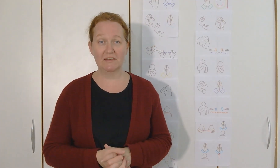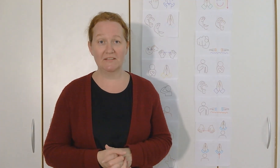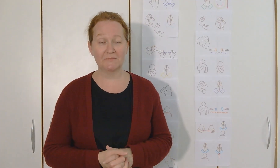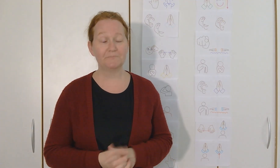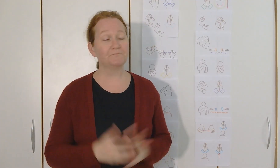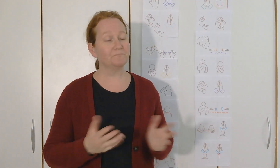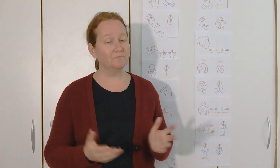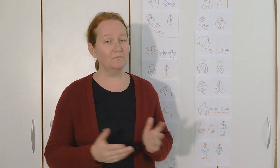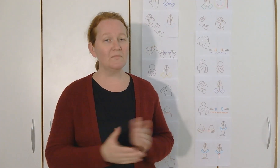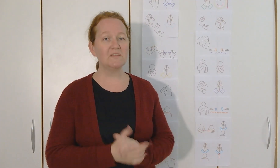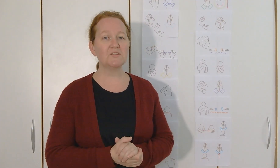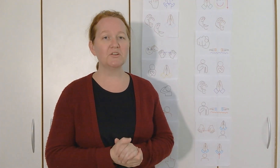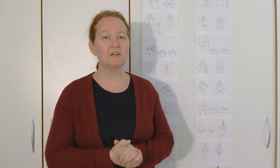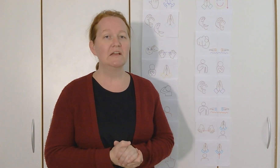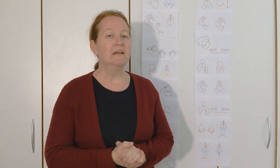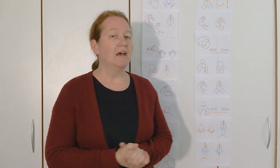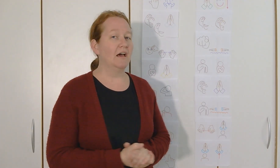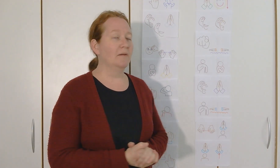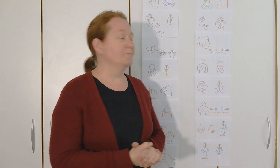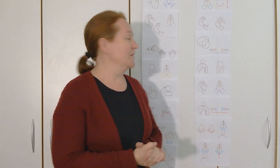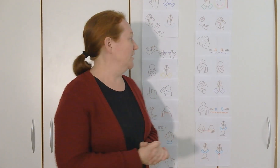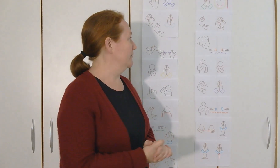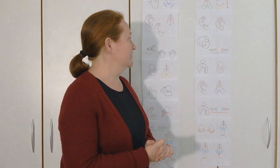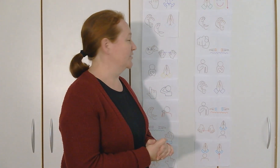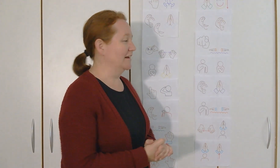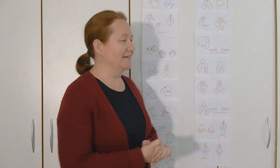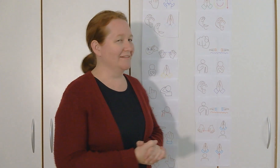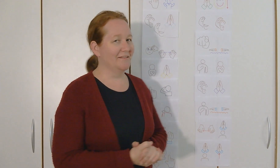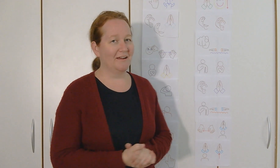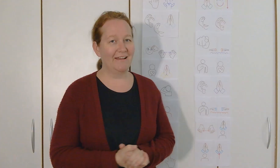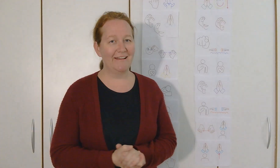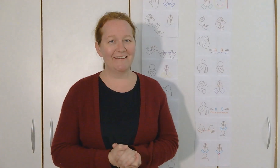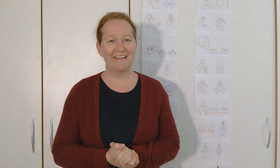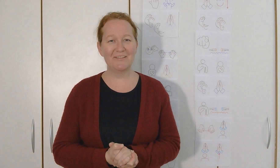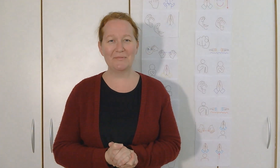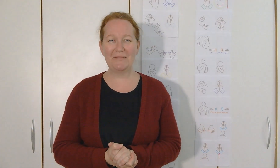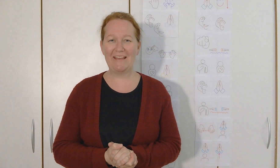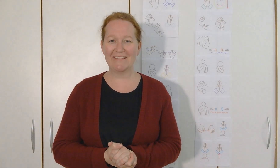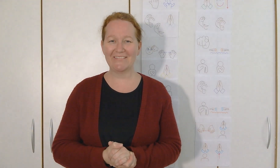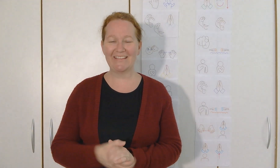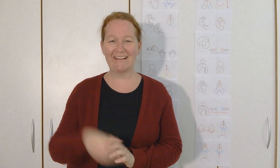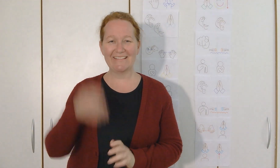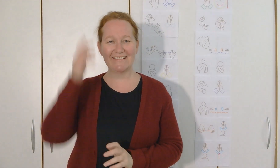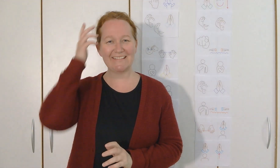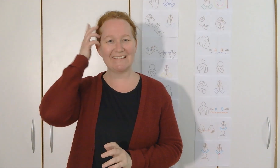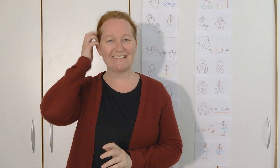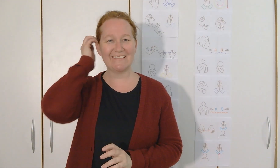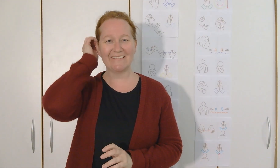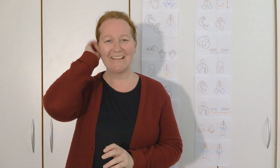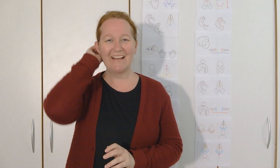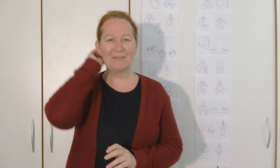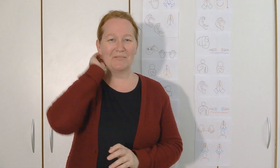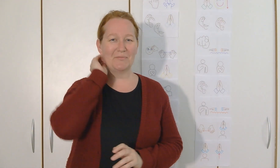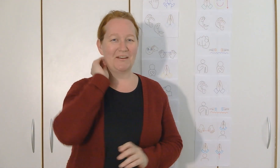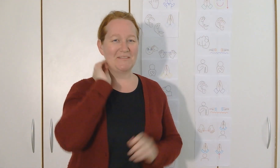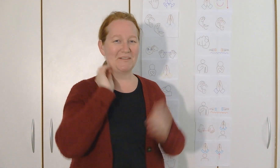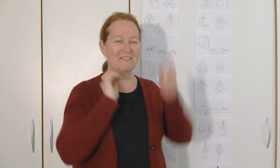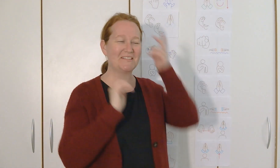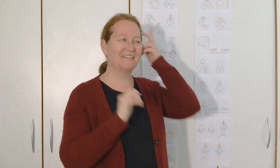either. So, I was very glad then that I had prepared it the way that I did, just to help everybody to be able to do